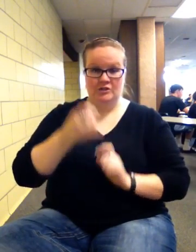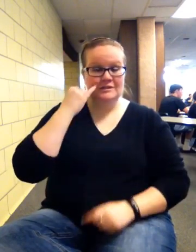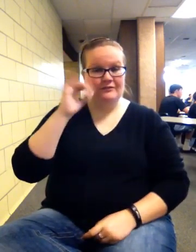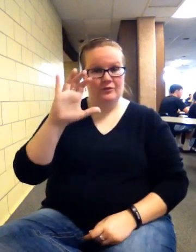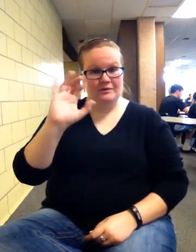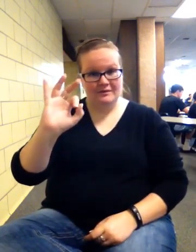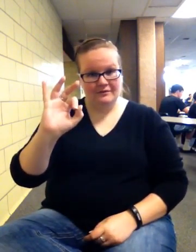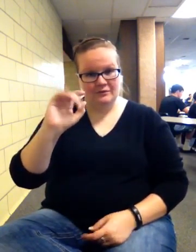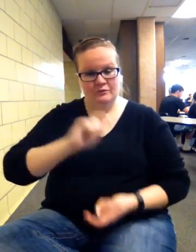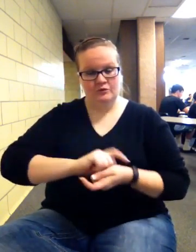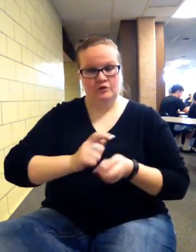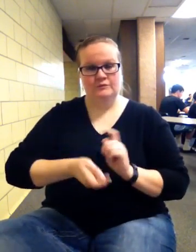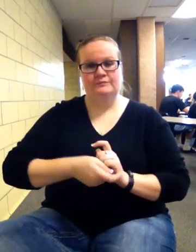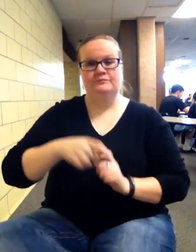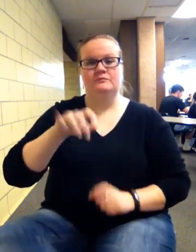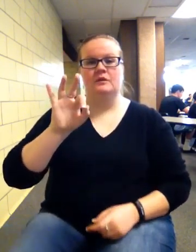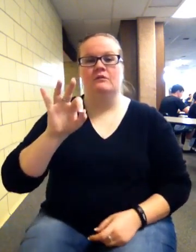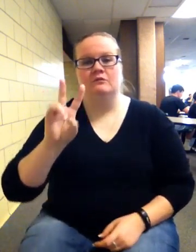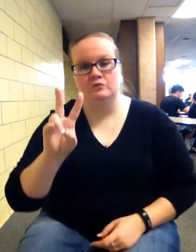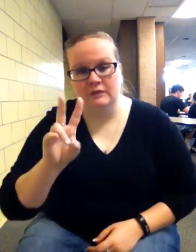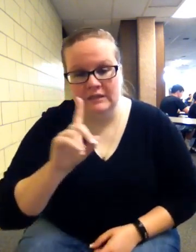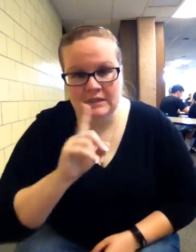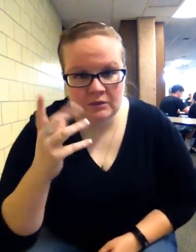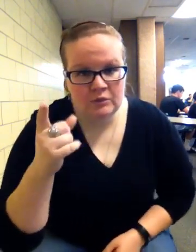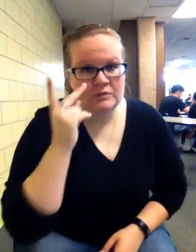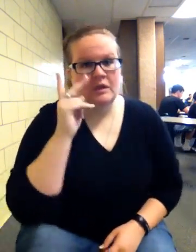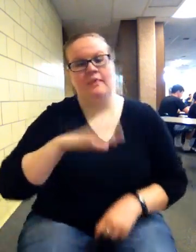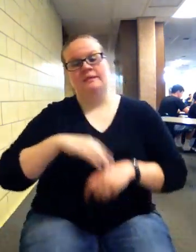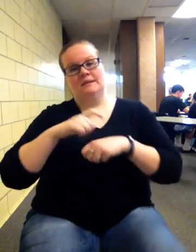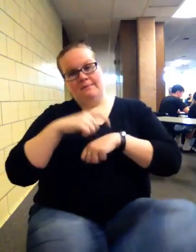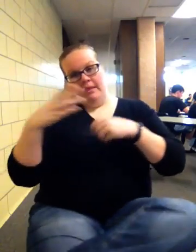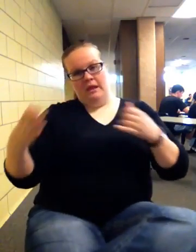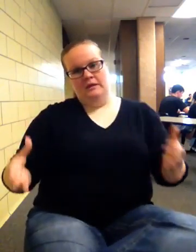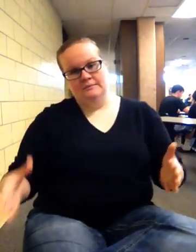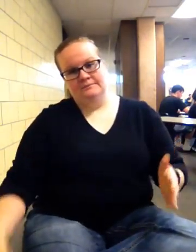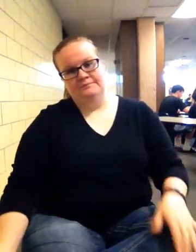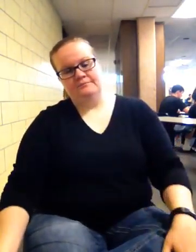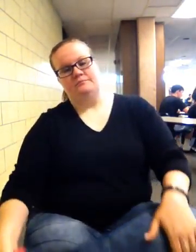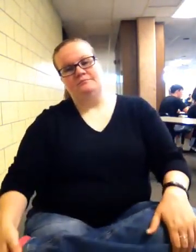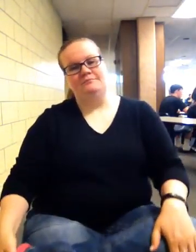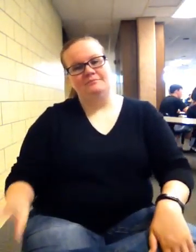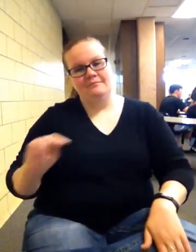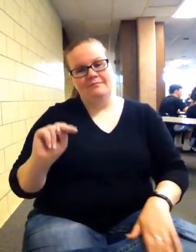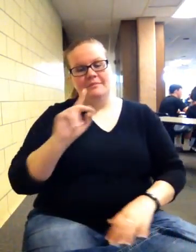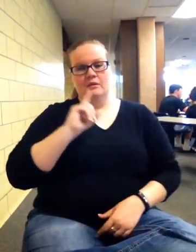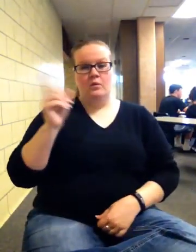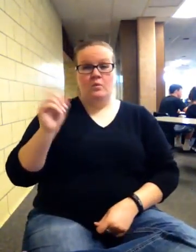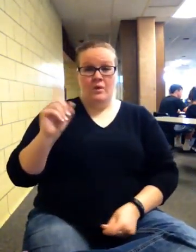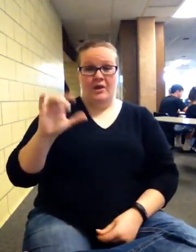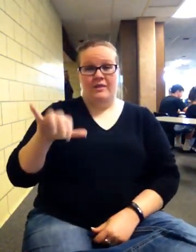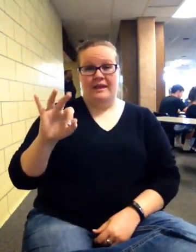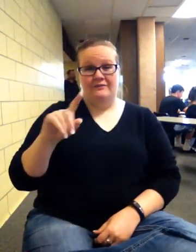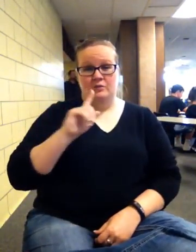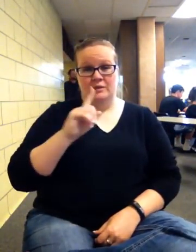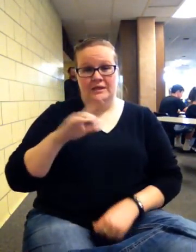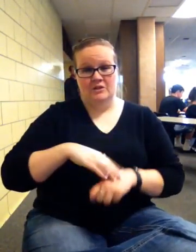So future value is always the cash flow that you see on the timeline. Your N is always where that cash flow is on the timeline. So